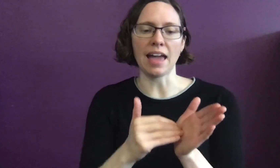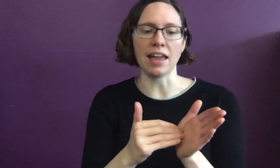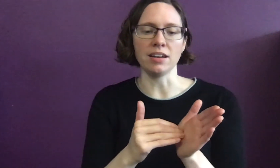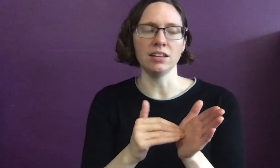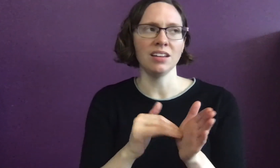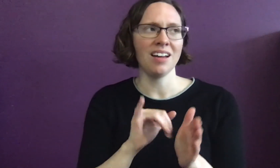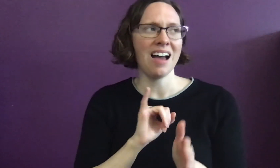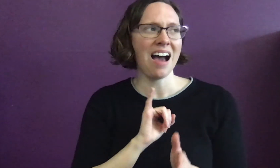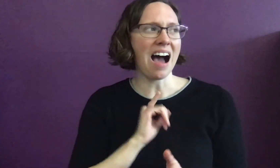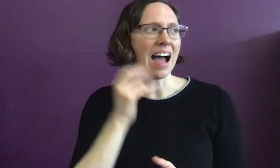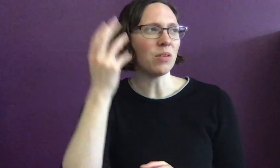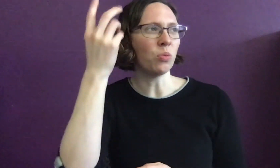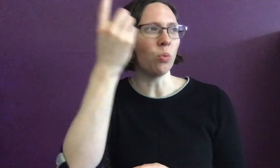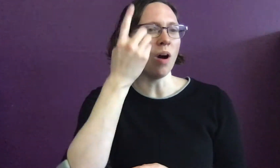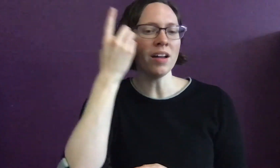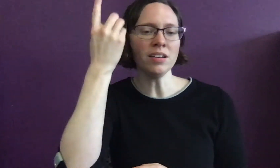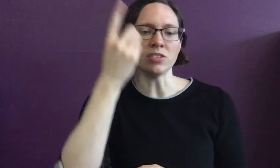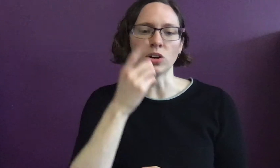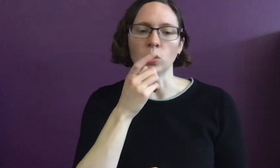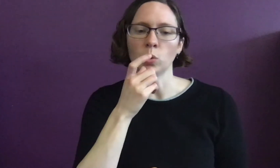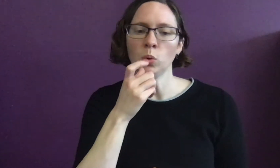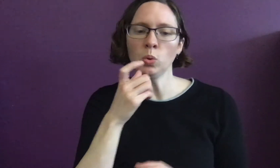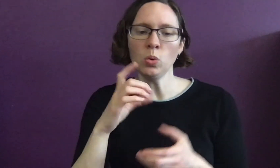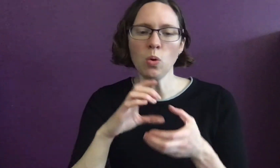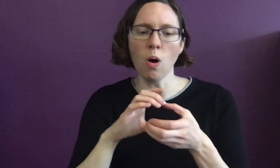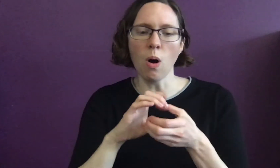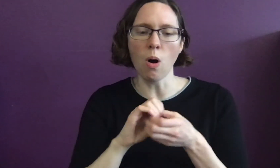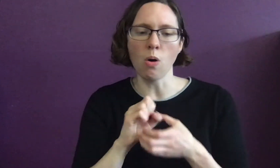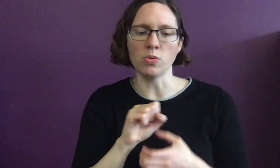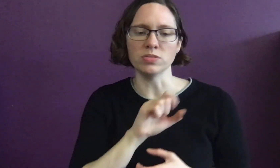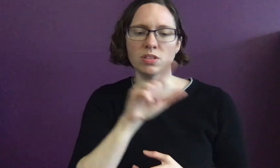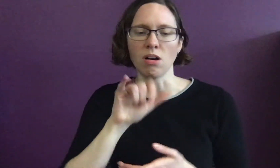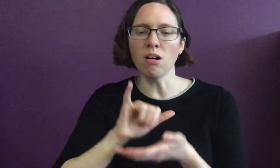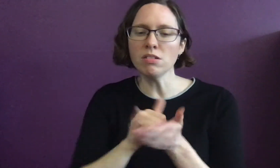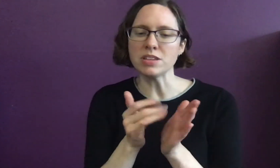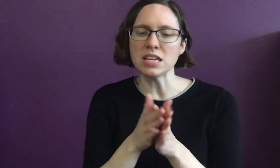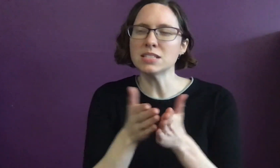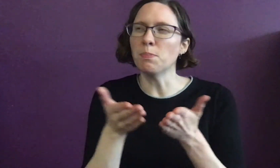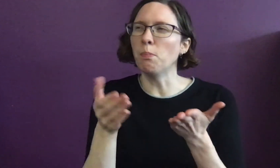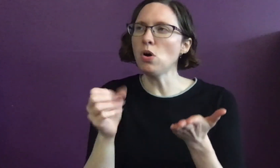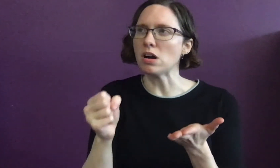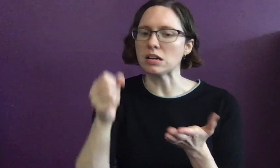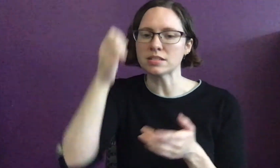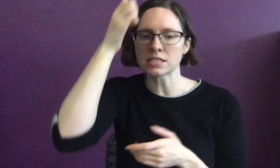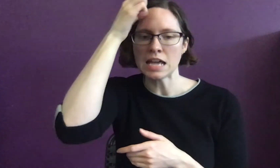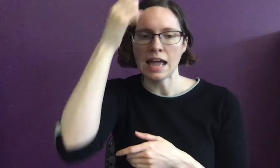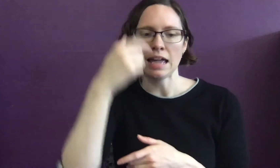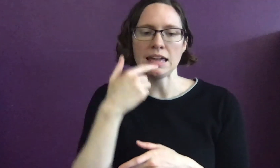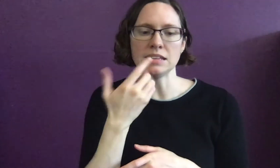again. "I wonder who owns all these books," he